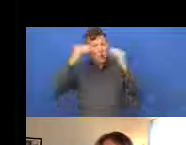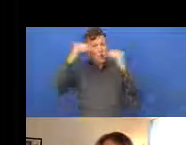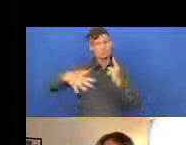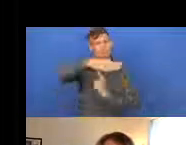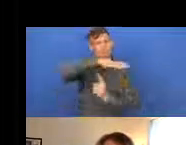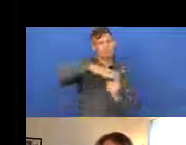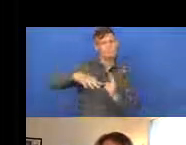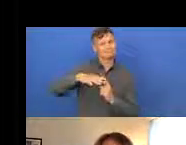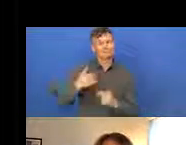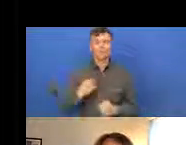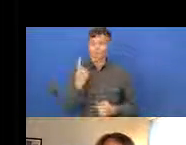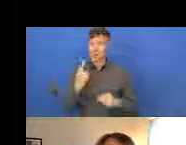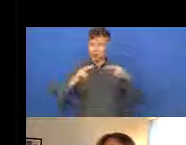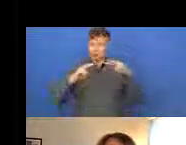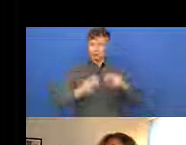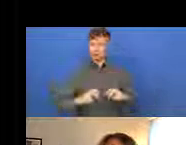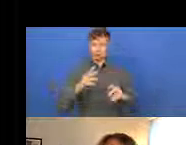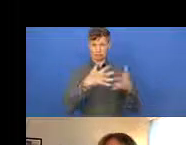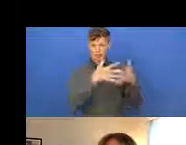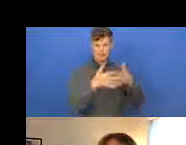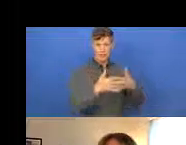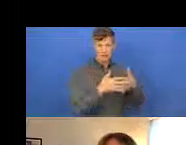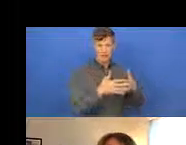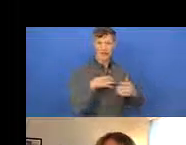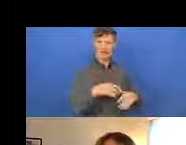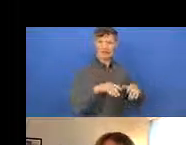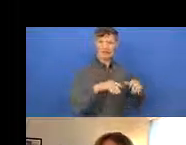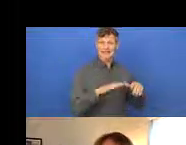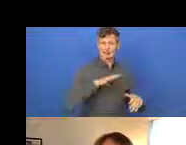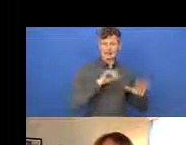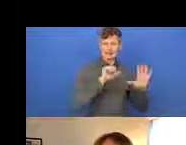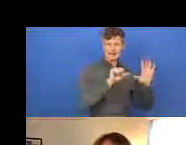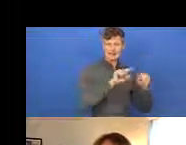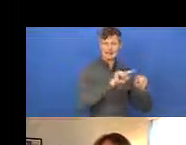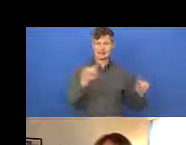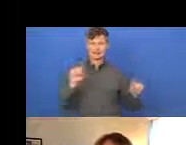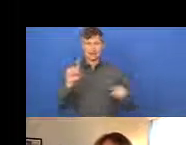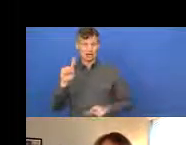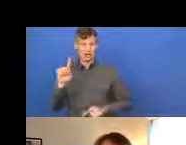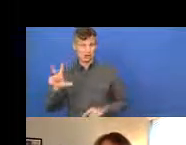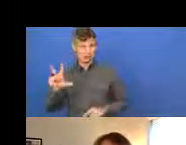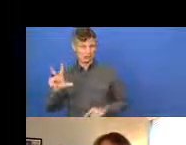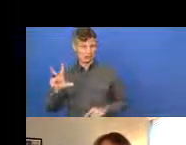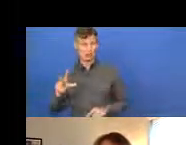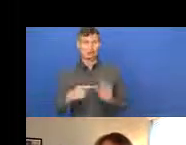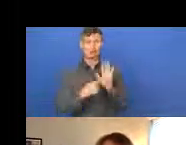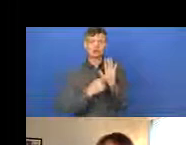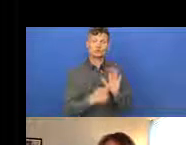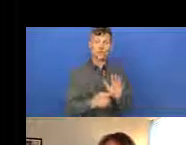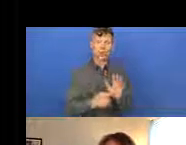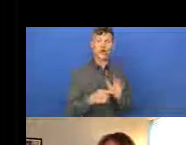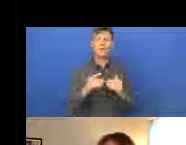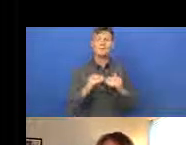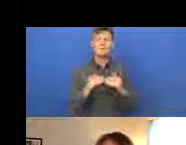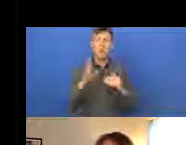13, researchers found that a prior history of victimization was the greatest predictor of bullying victimization across time, more so than